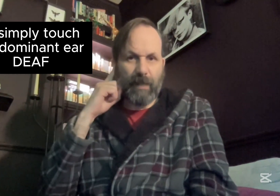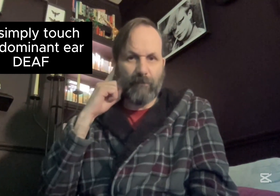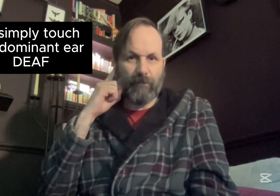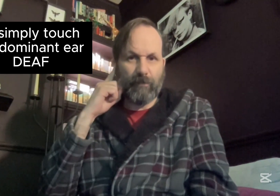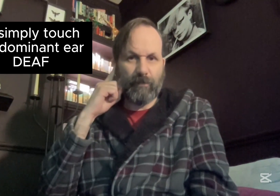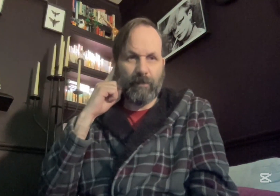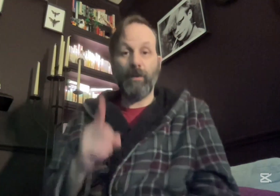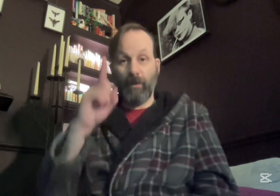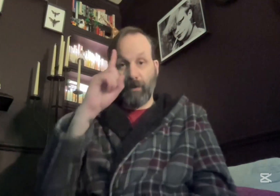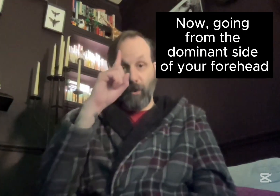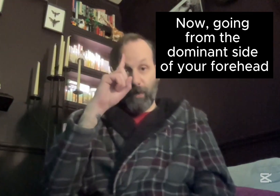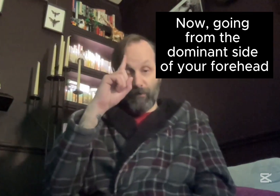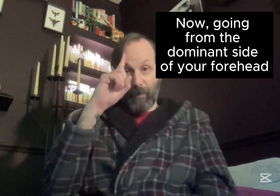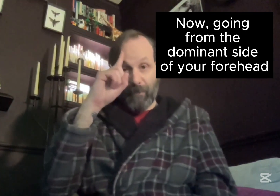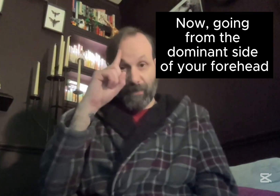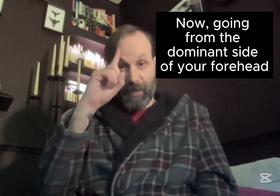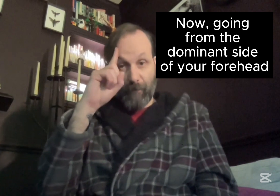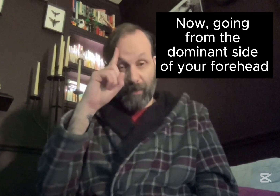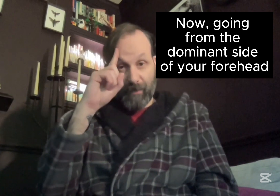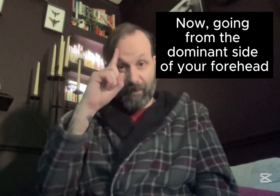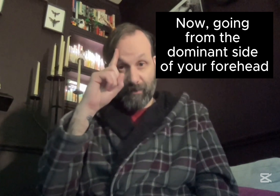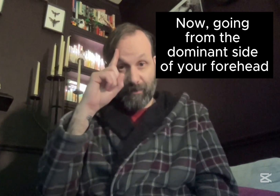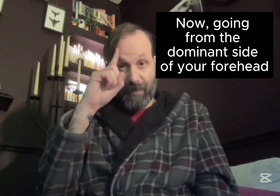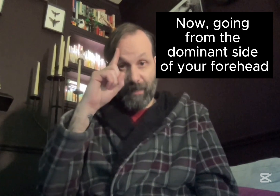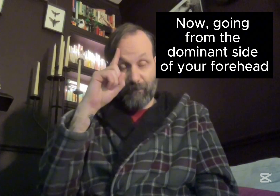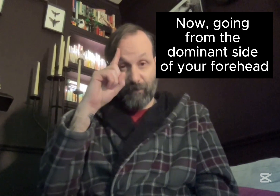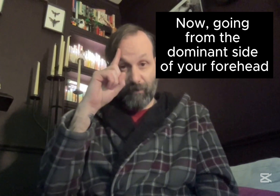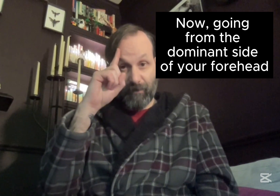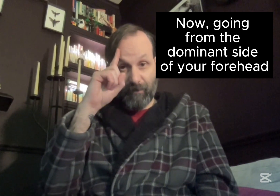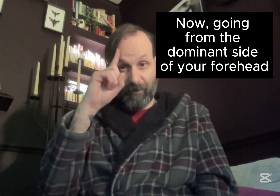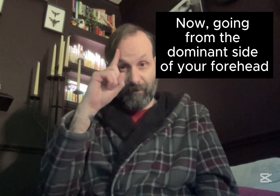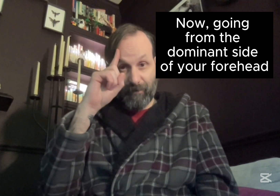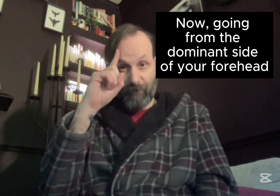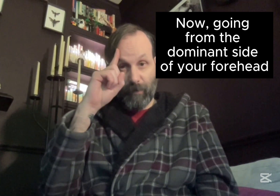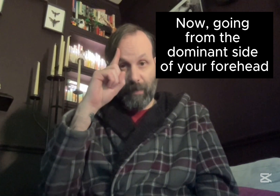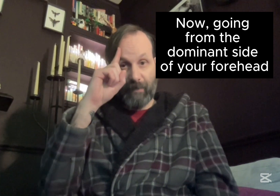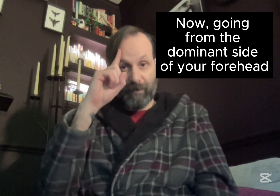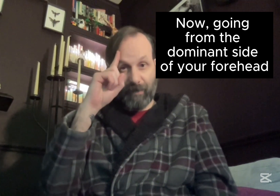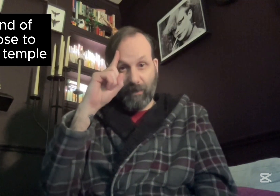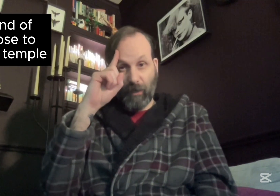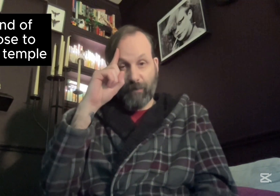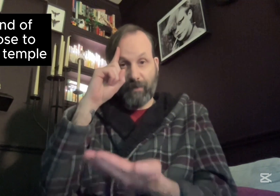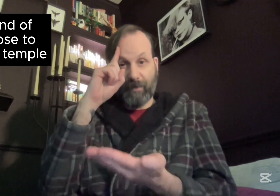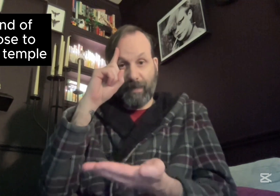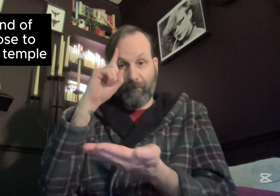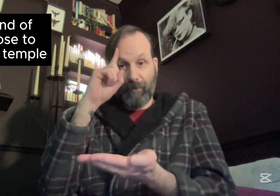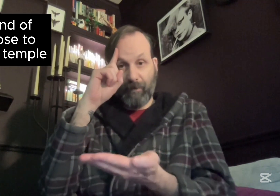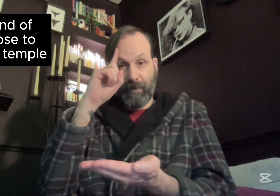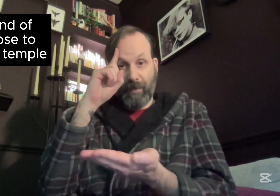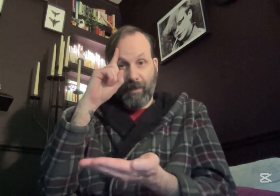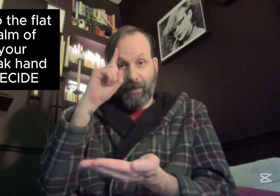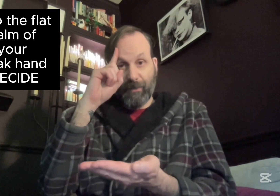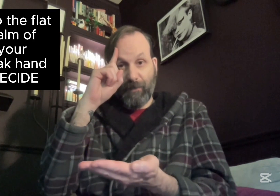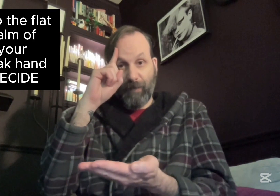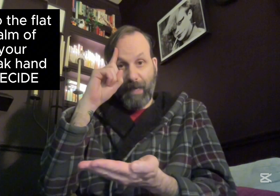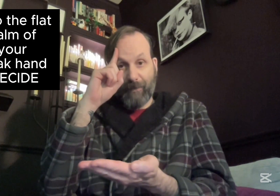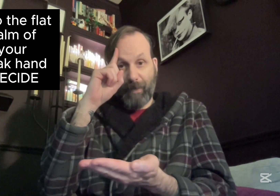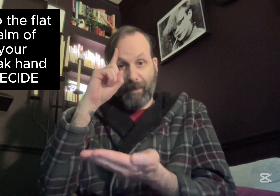deaf. Going from the dominant side of your forehead, kind of close to the temple, onto the flat